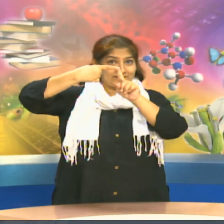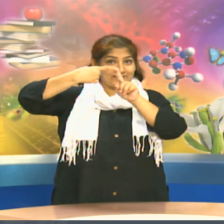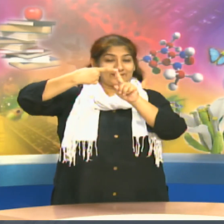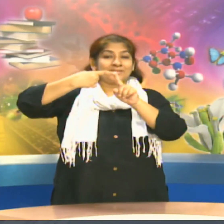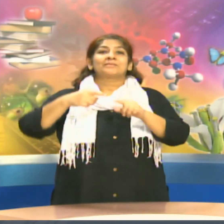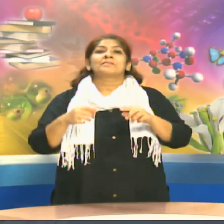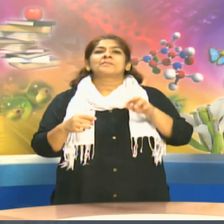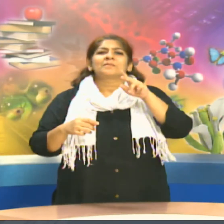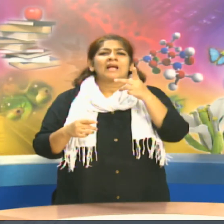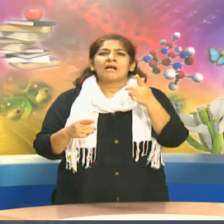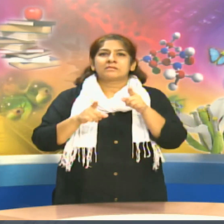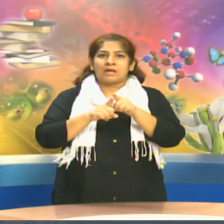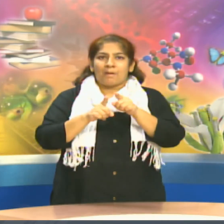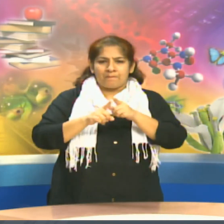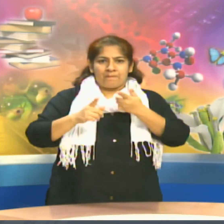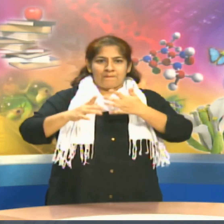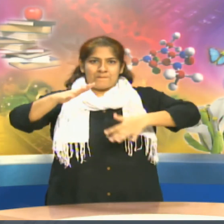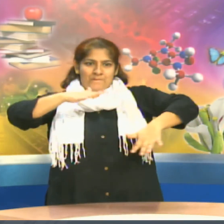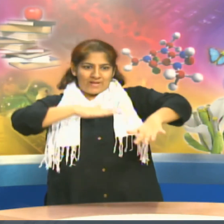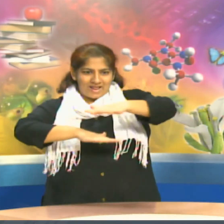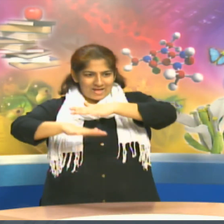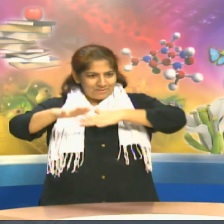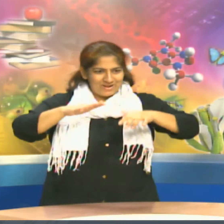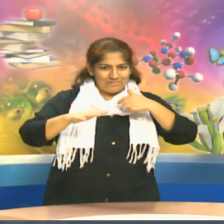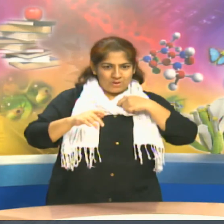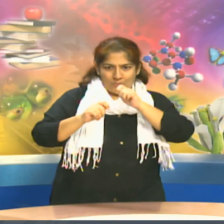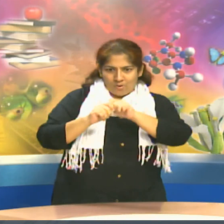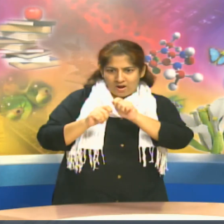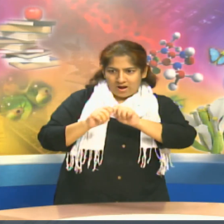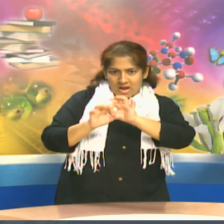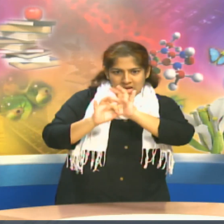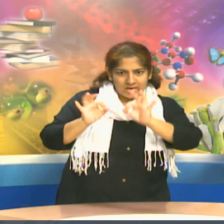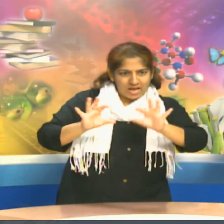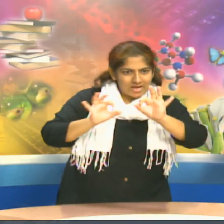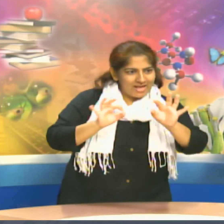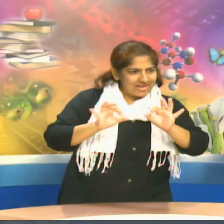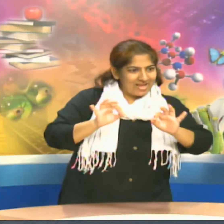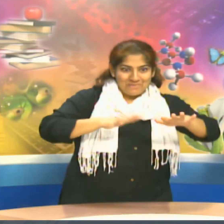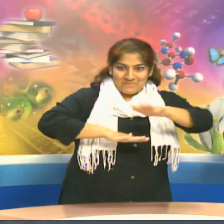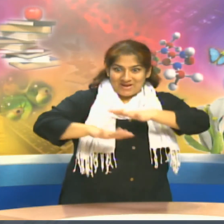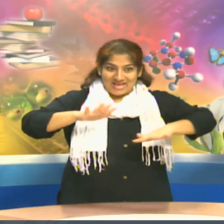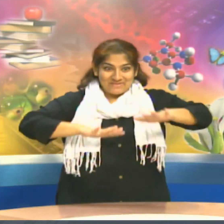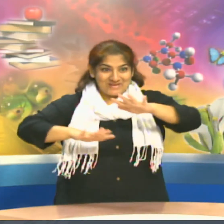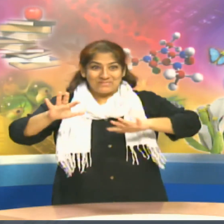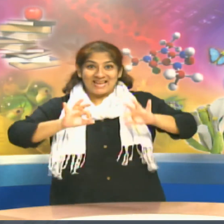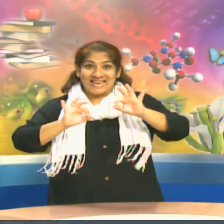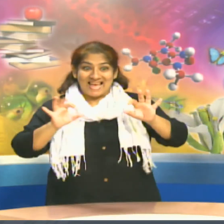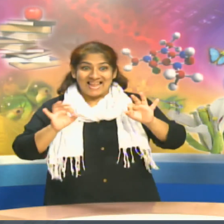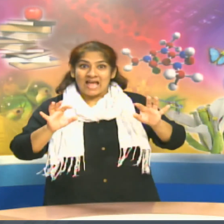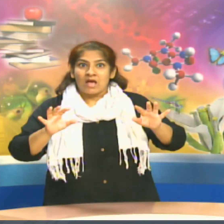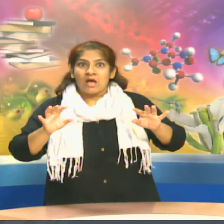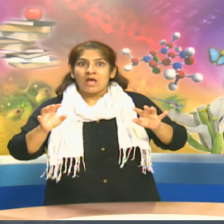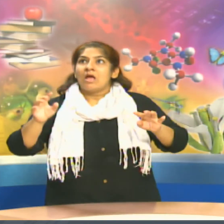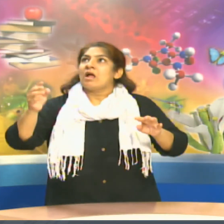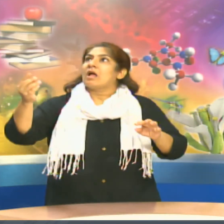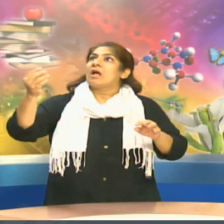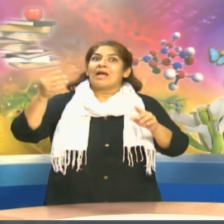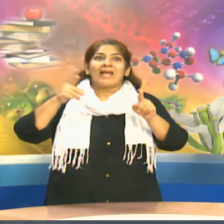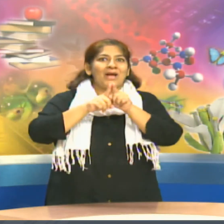example. The first example, the limitations which we are going to discuss is, there are various